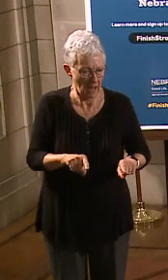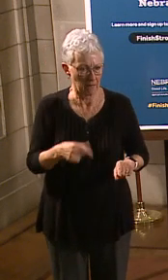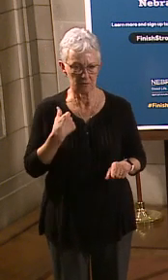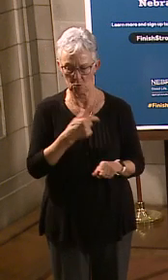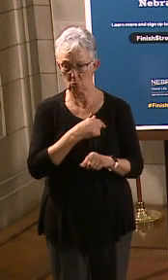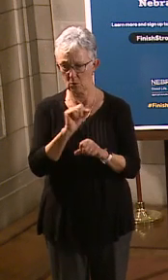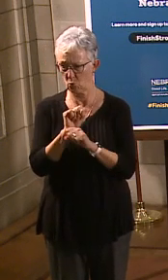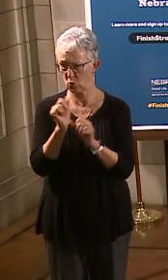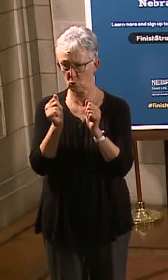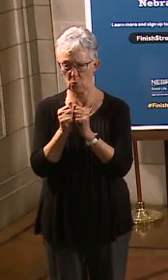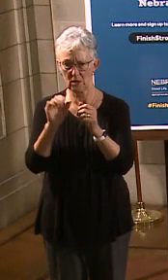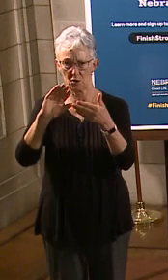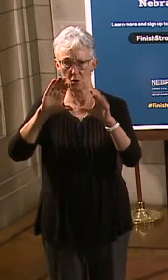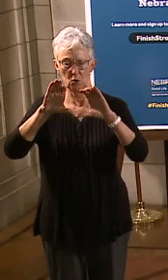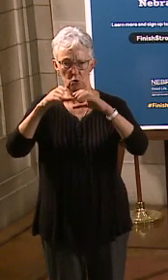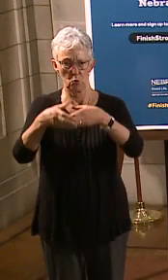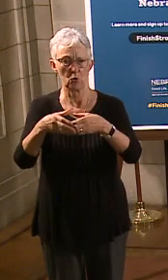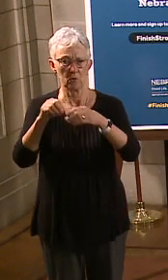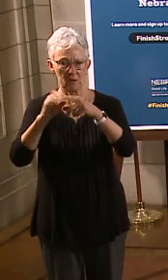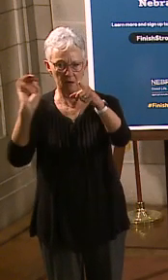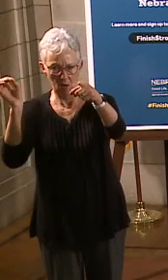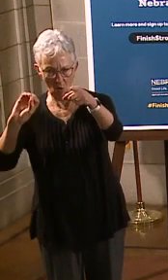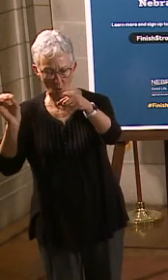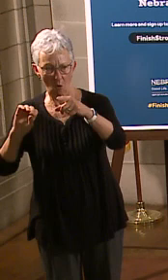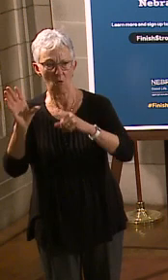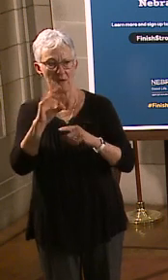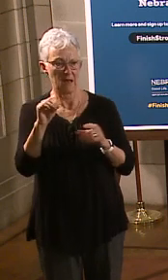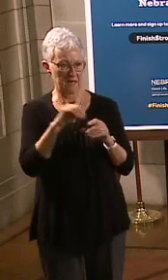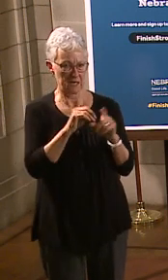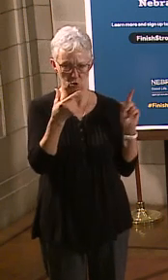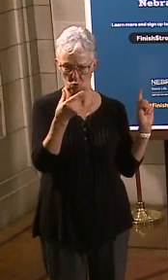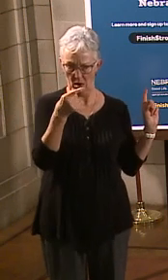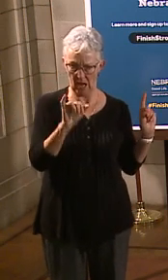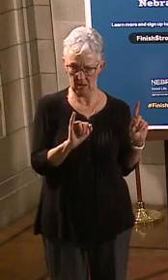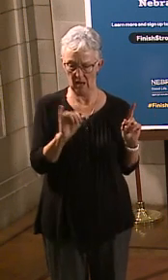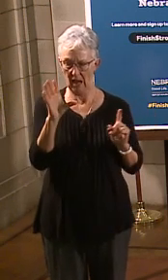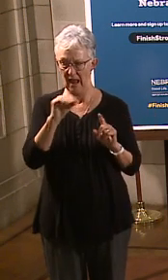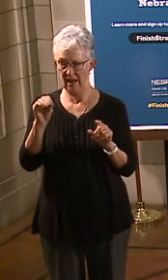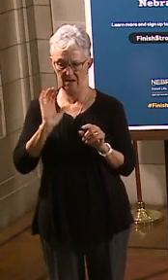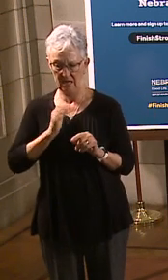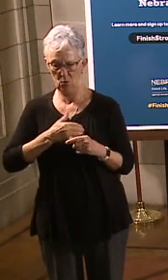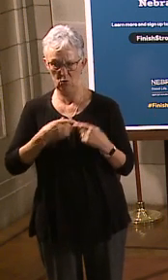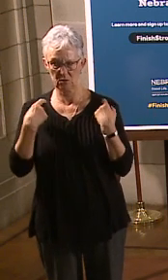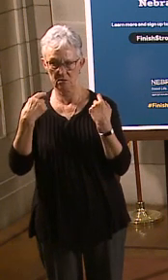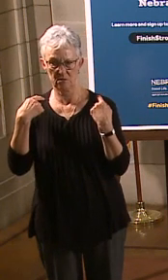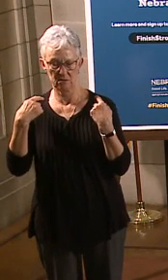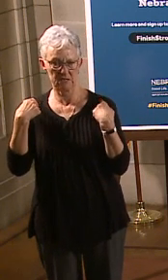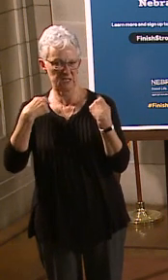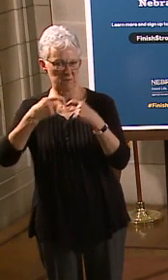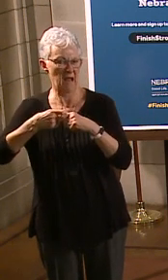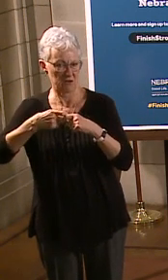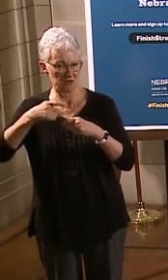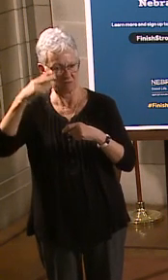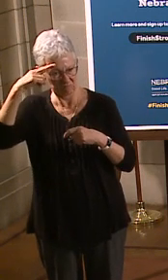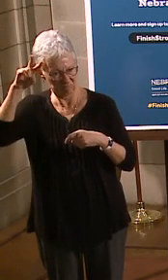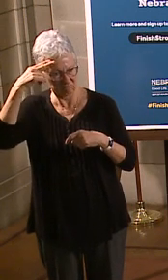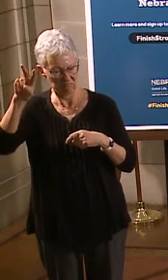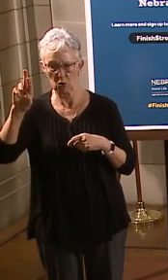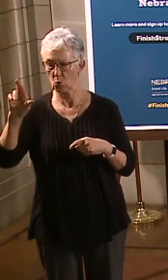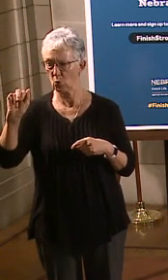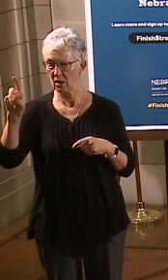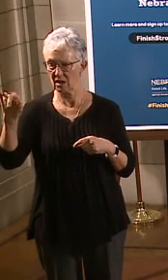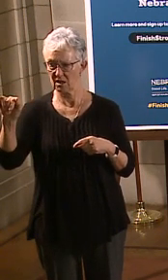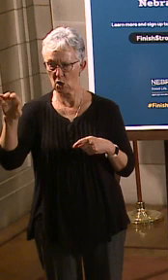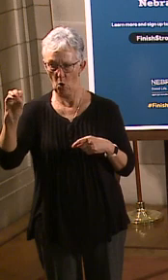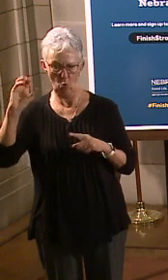Omaha, and also with Telemundo, which is the Spanish language station here in Nebraska. And we've done quite a few town halls, other town halls, and